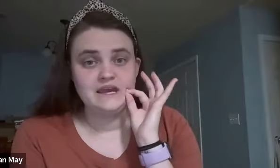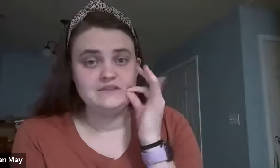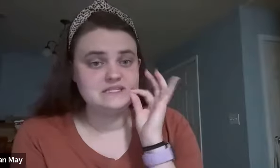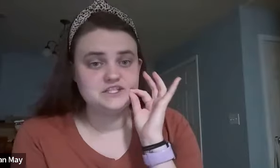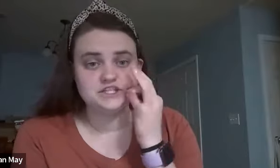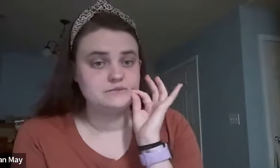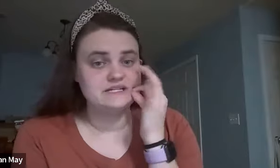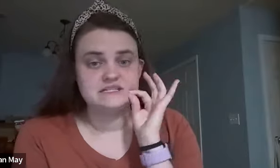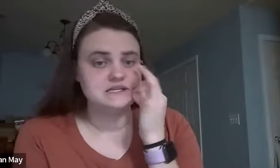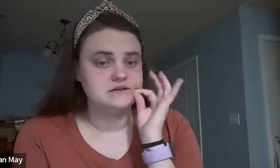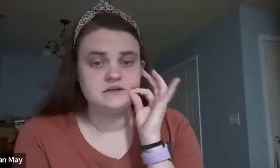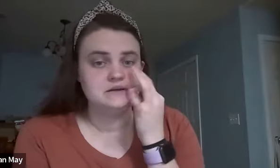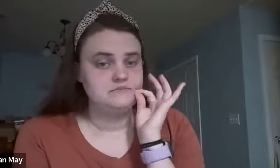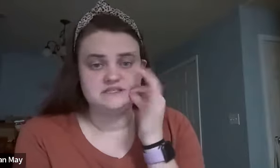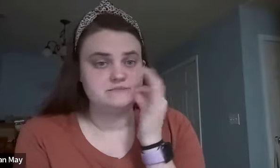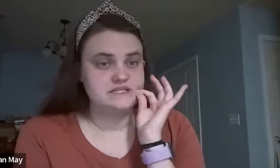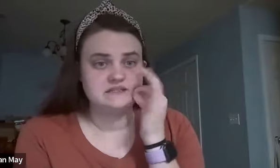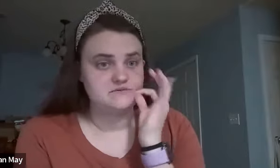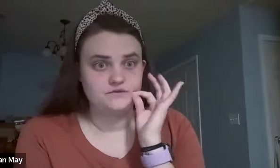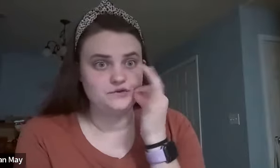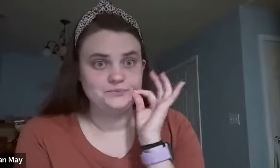And this is just your basic sign for fruit.